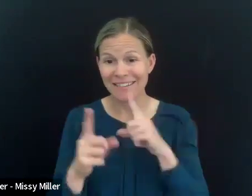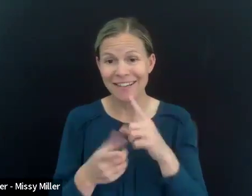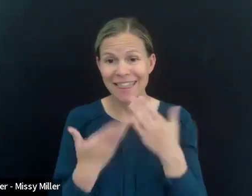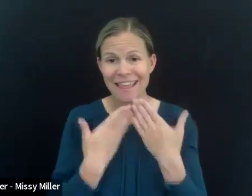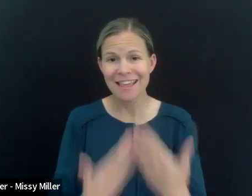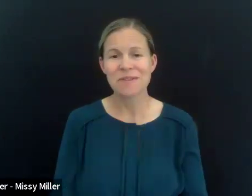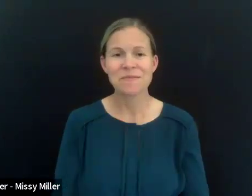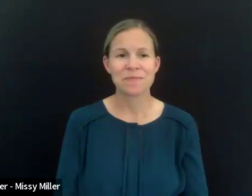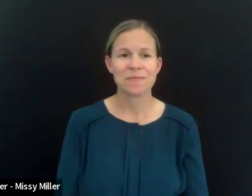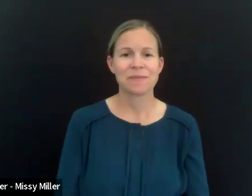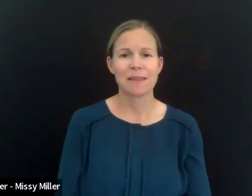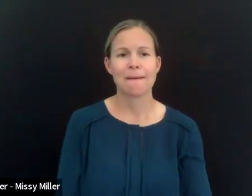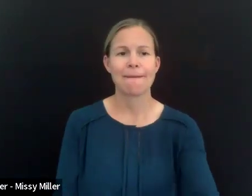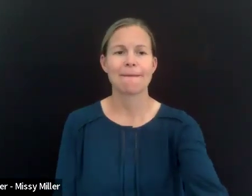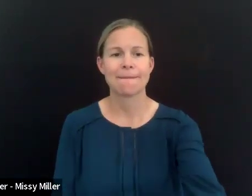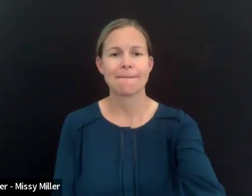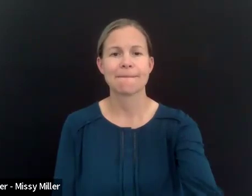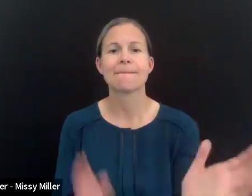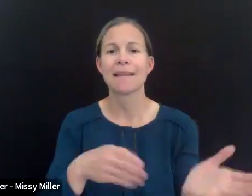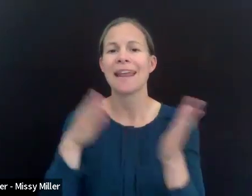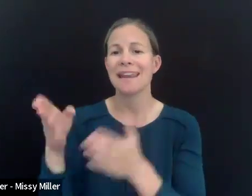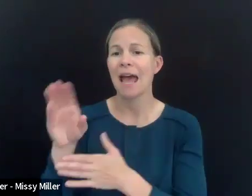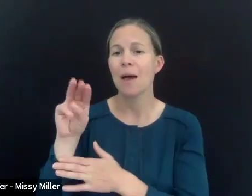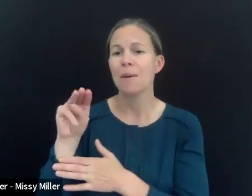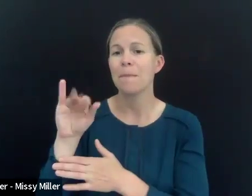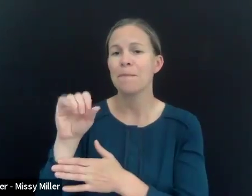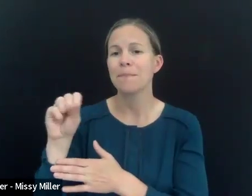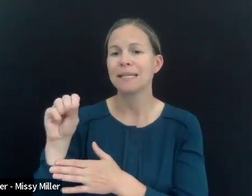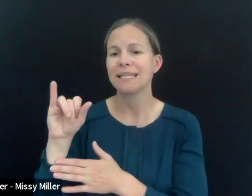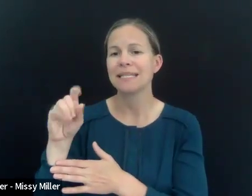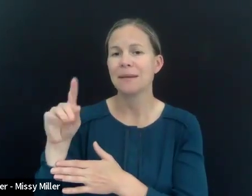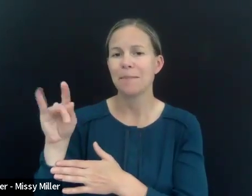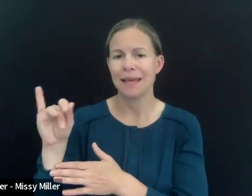Thank you so much. And let's head over to Mississippi and Tanya.